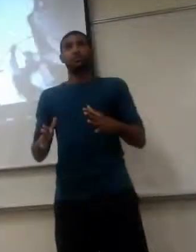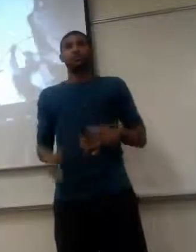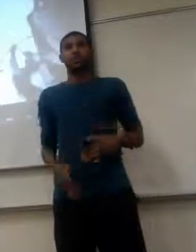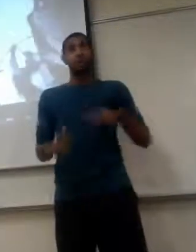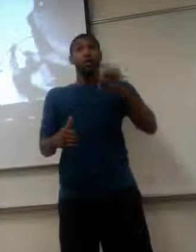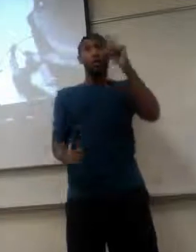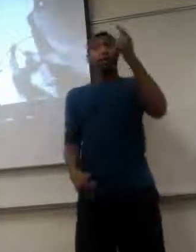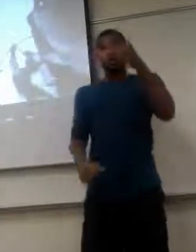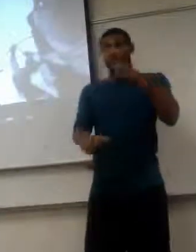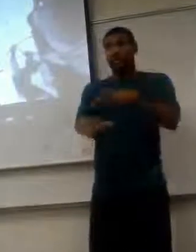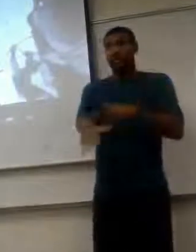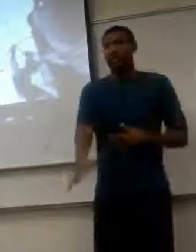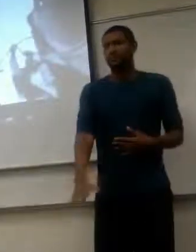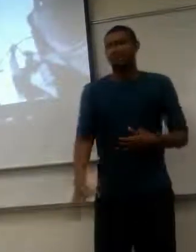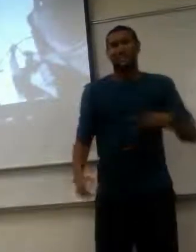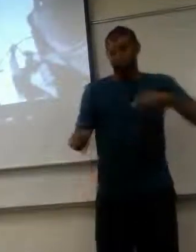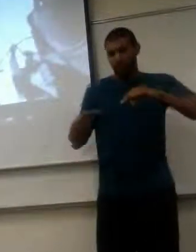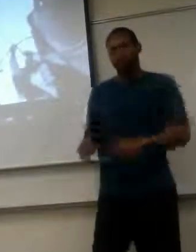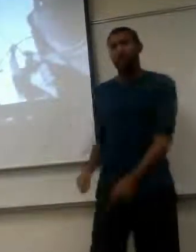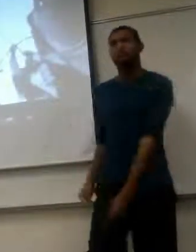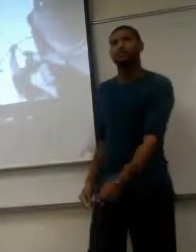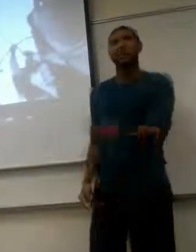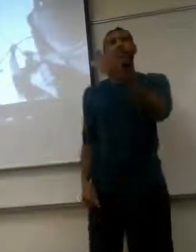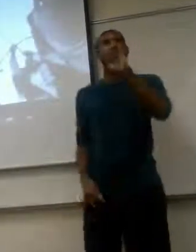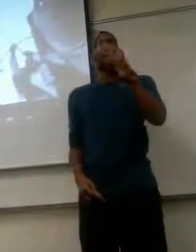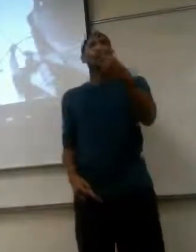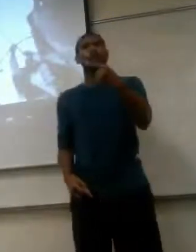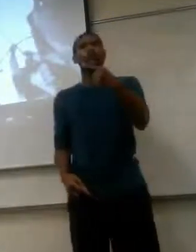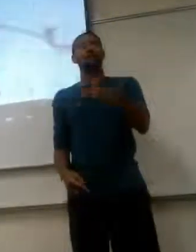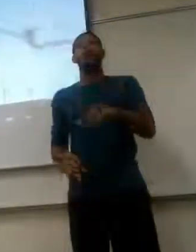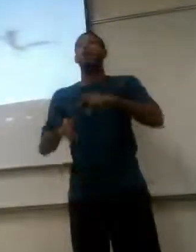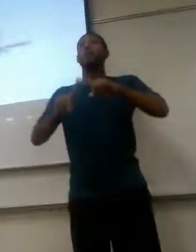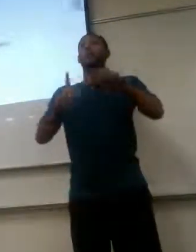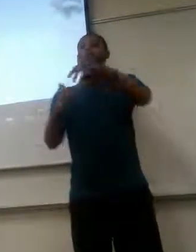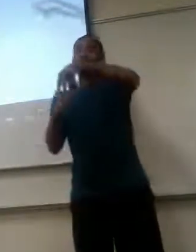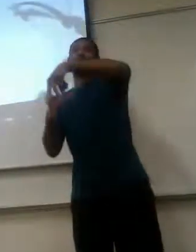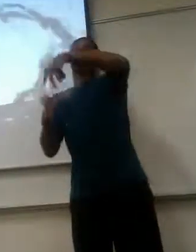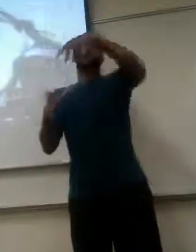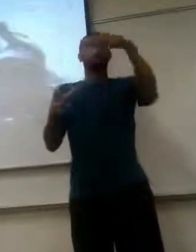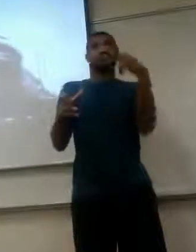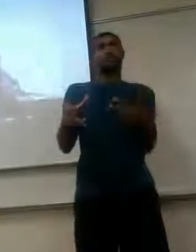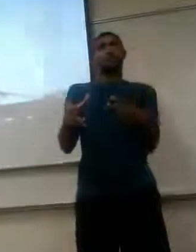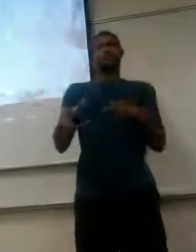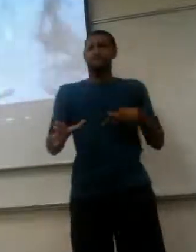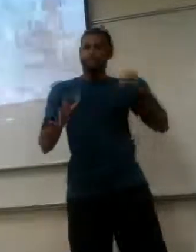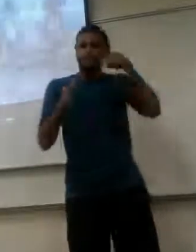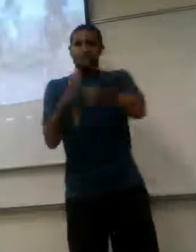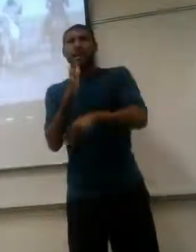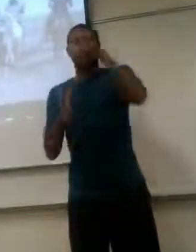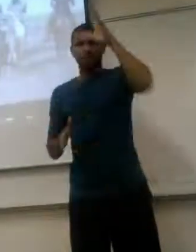Crows. But I got off my horse and killed this man. There were no prisoners in that fight.